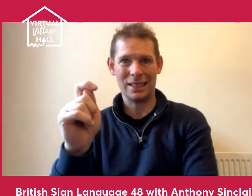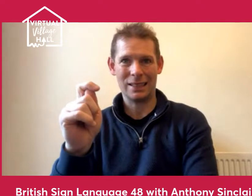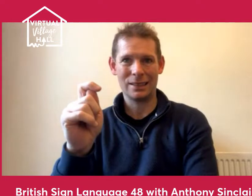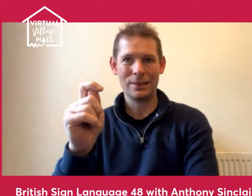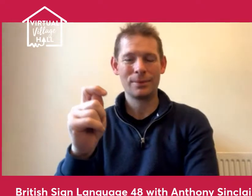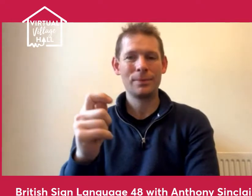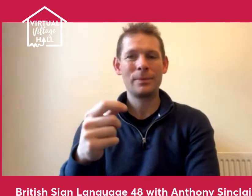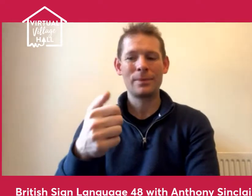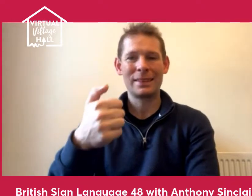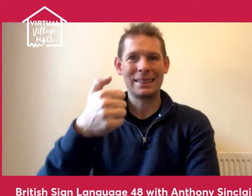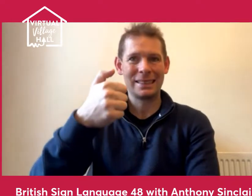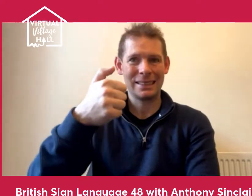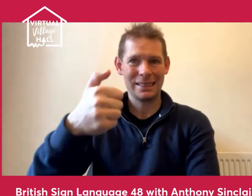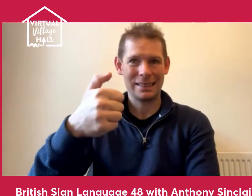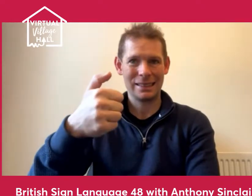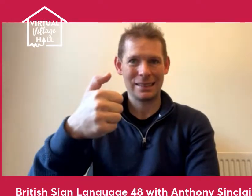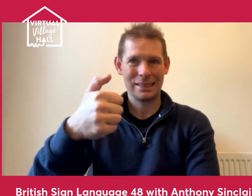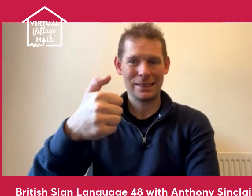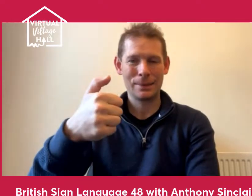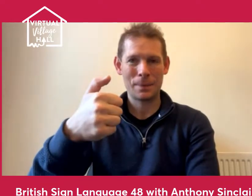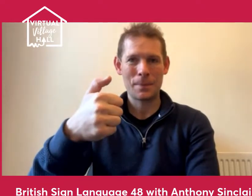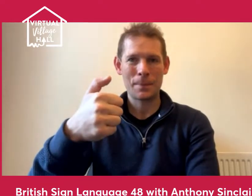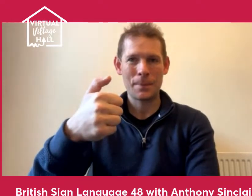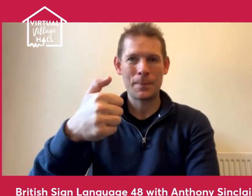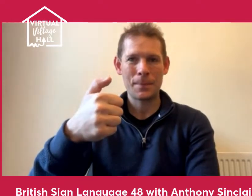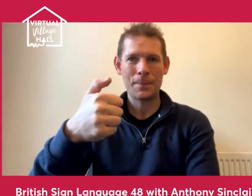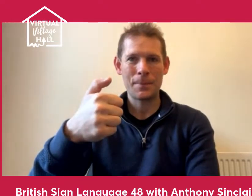And now we'll do 6 to 10. 6,